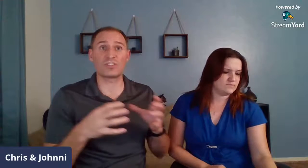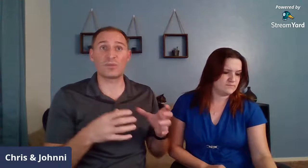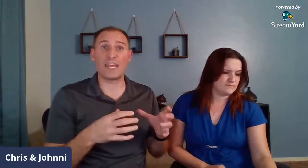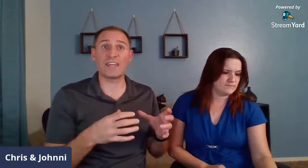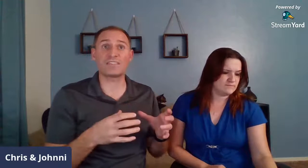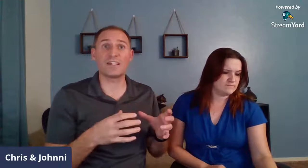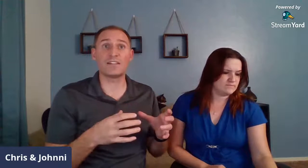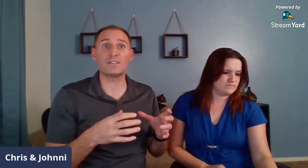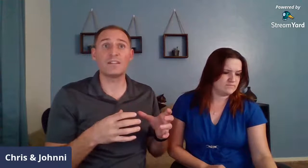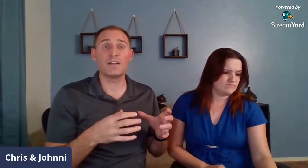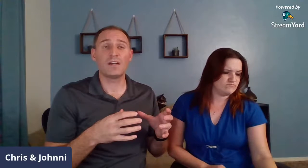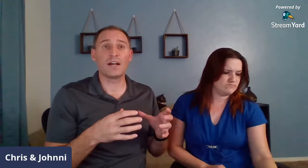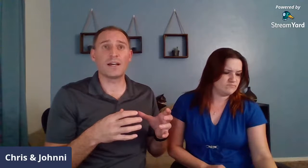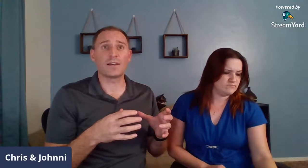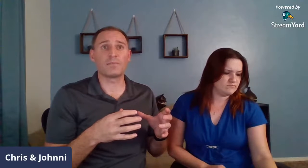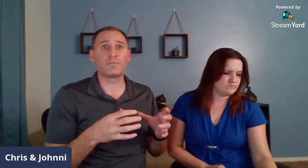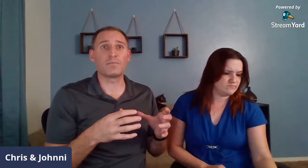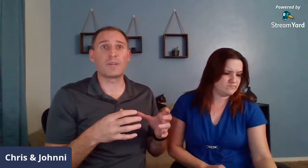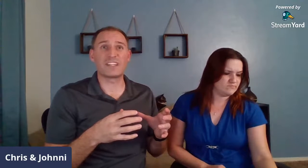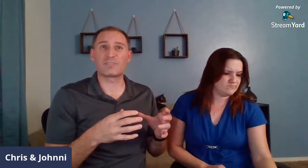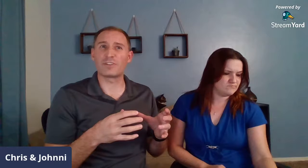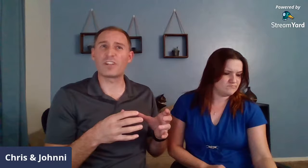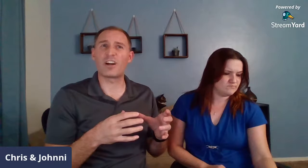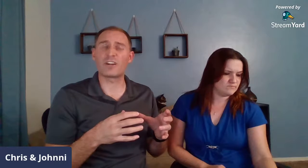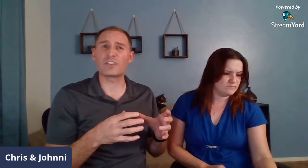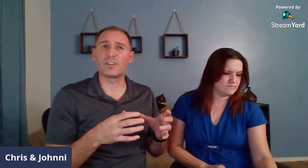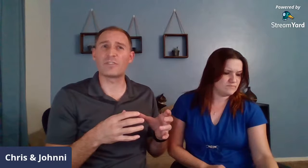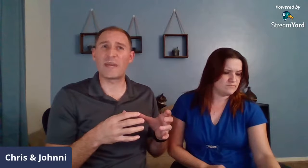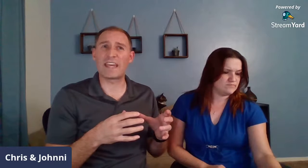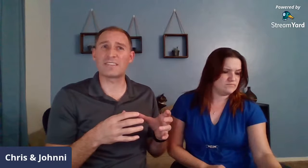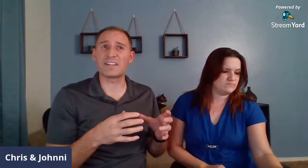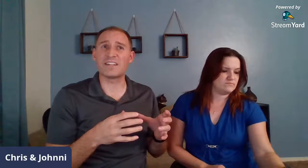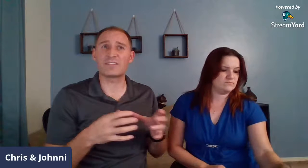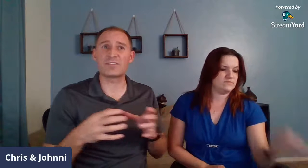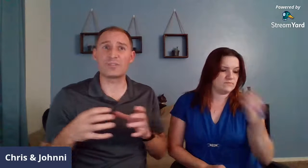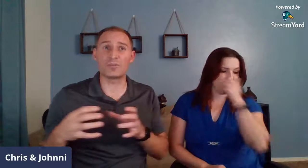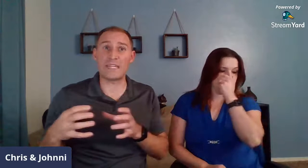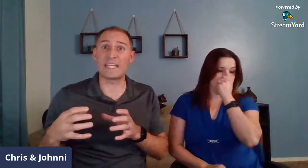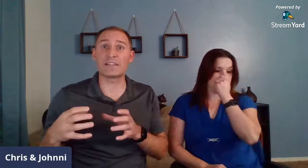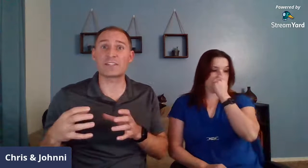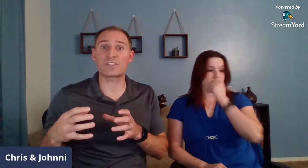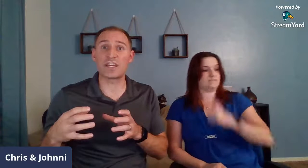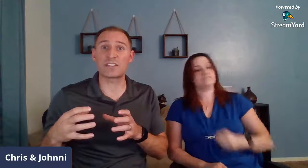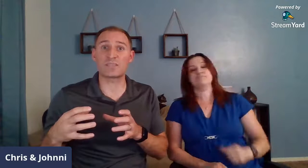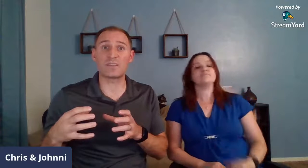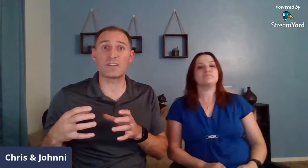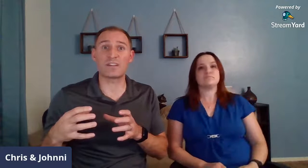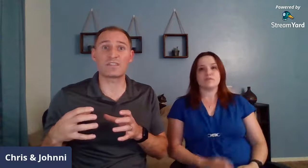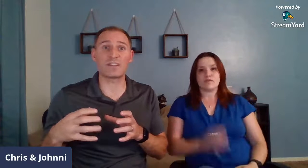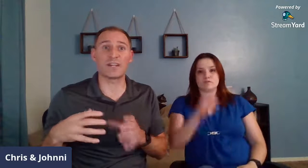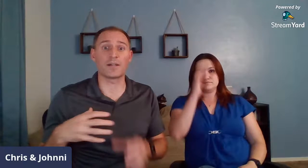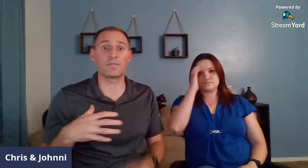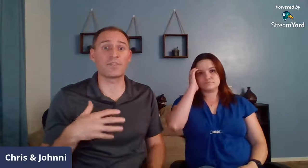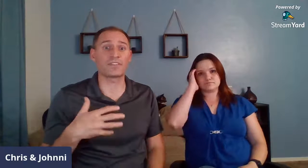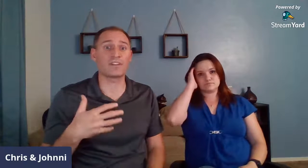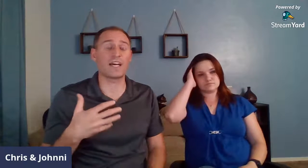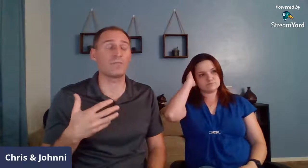into ASL, but it's really hard to go from ASL to English, just because there's a lot